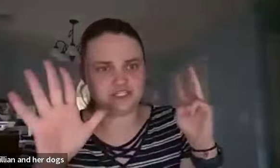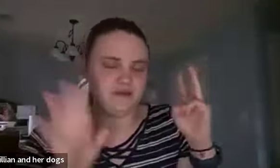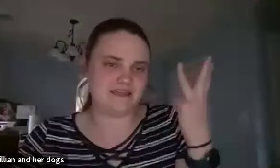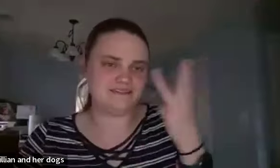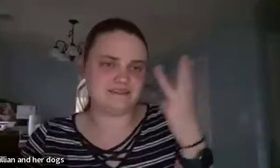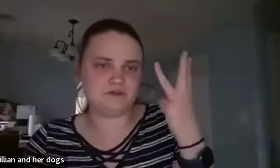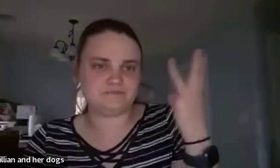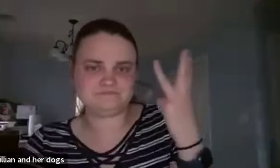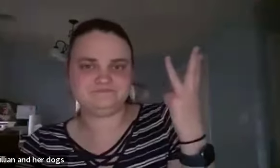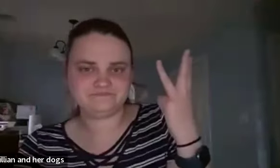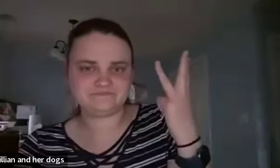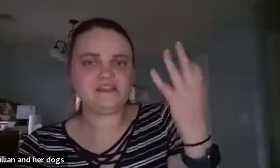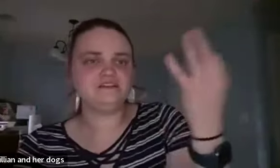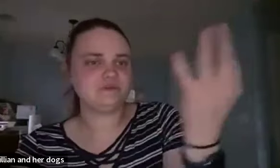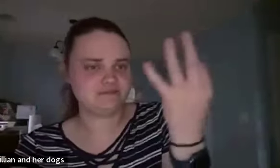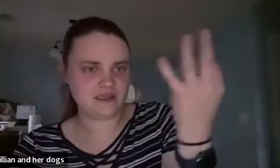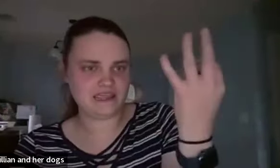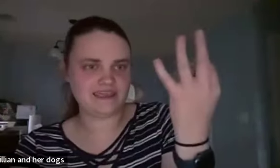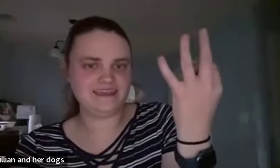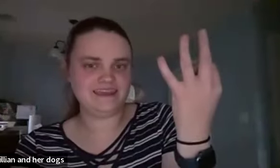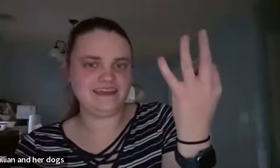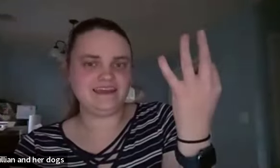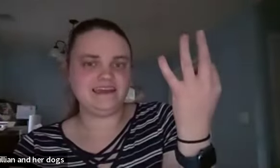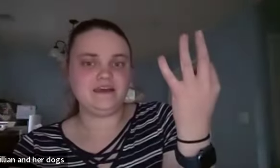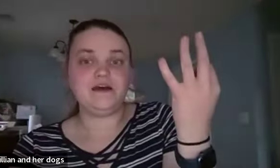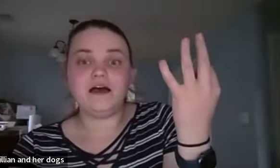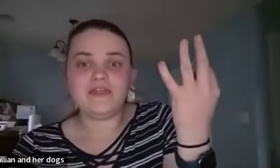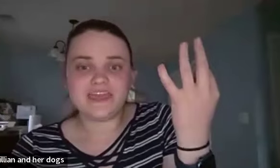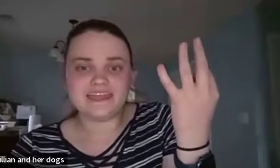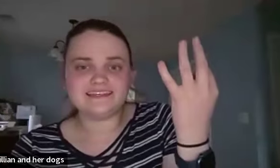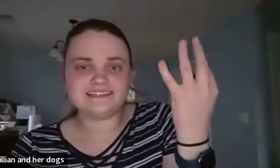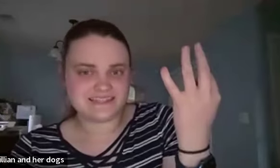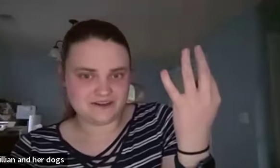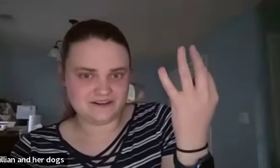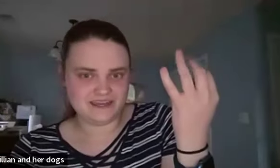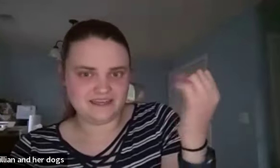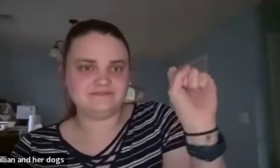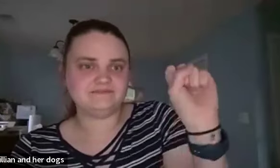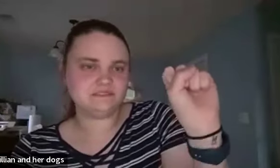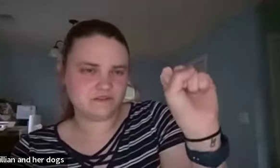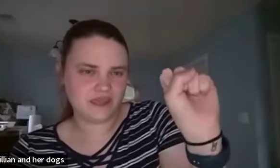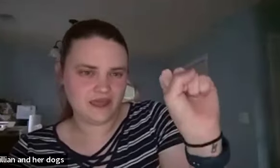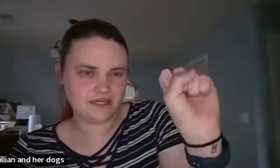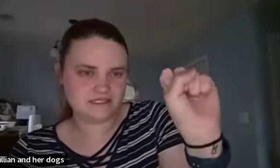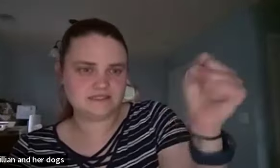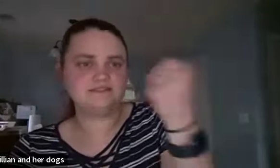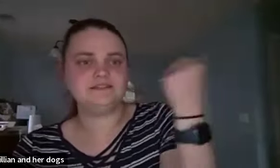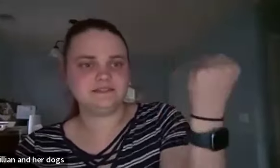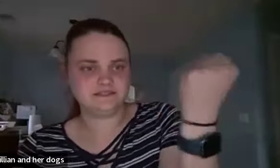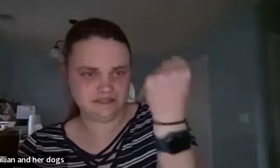show you what hands I'm doing. So we had Friday and then Saturday. So the S